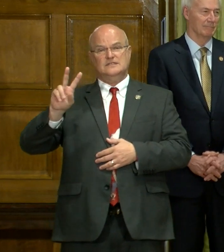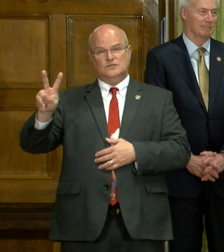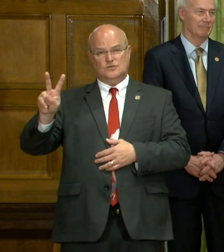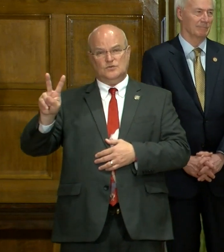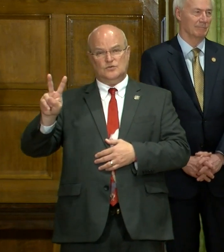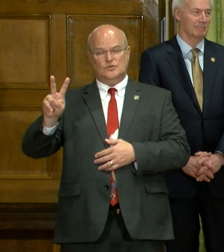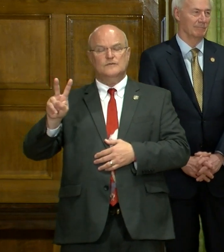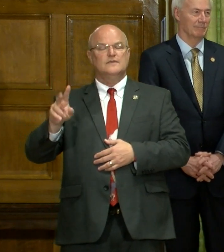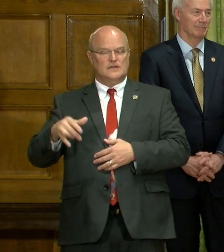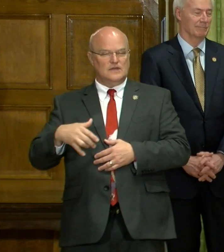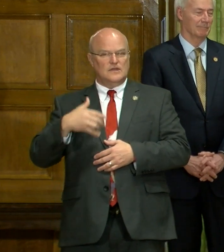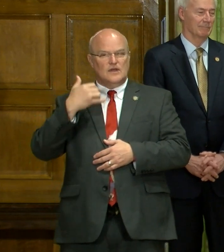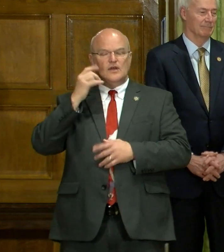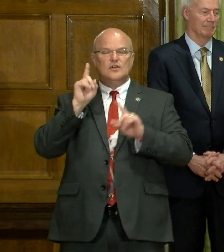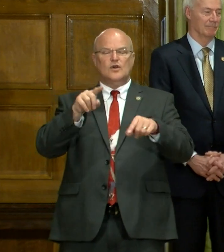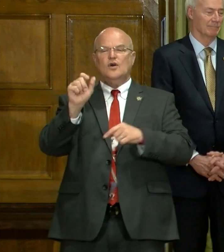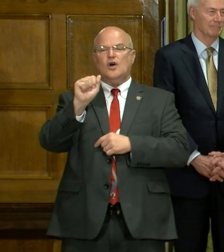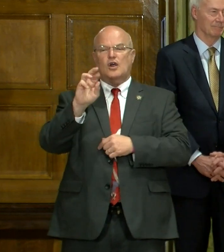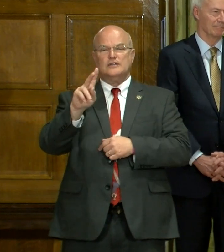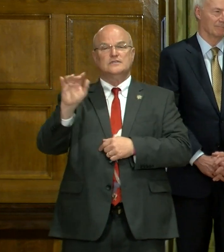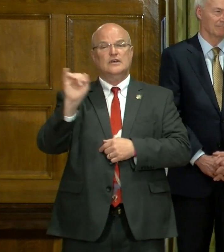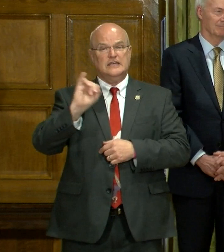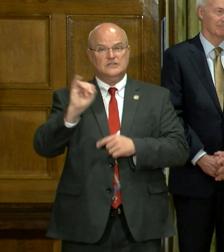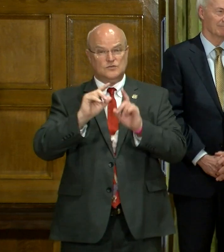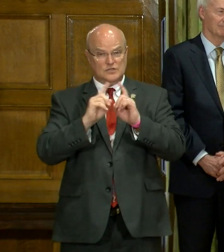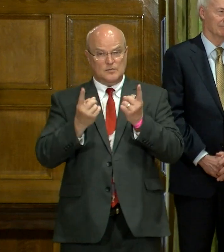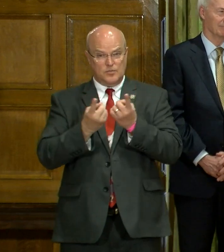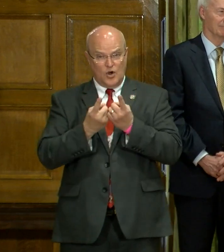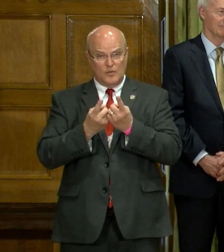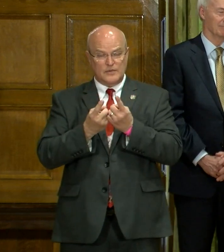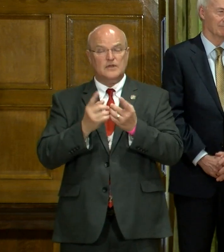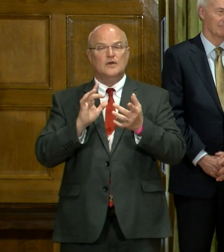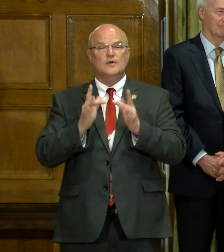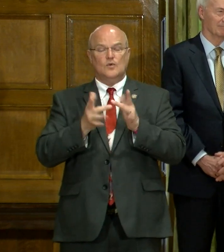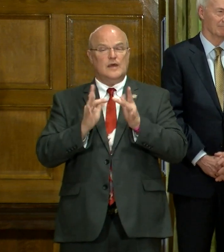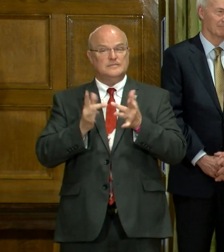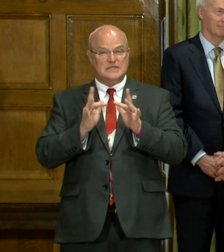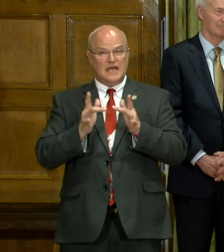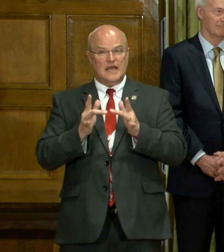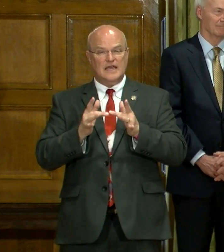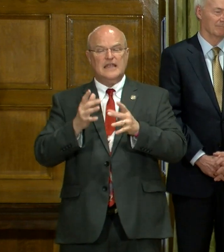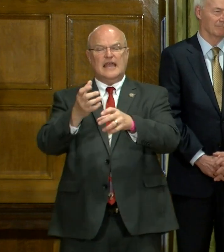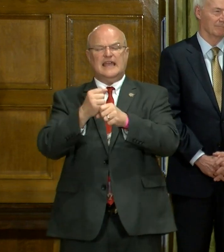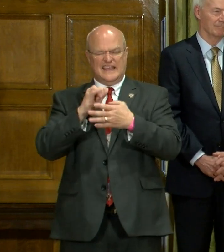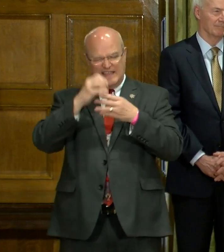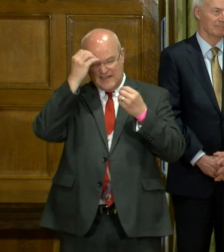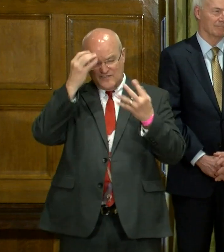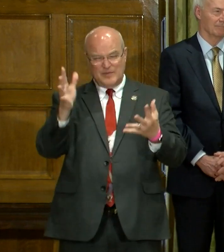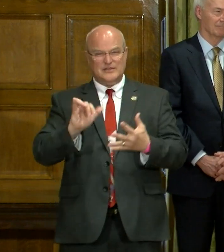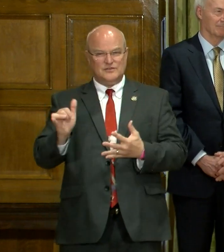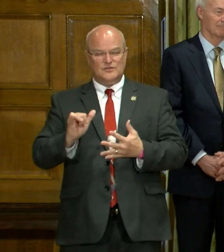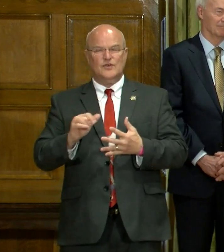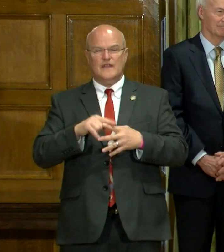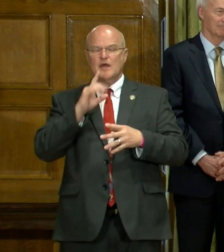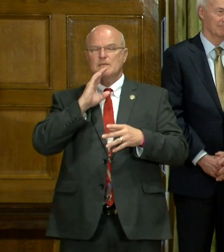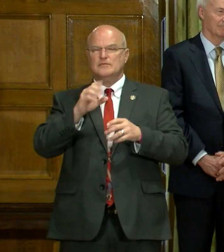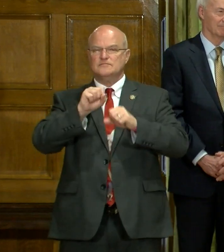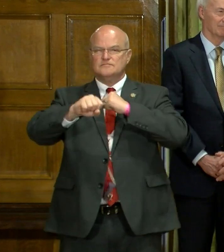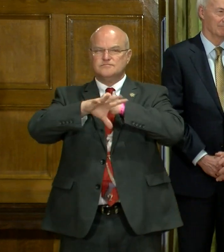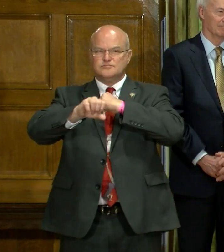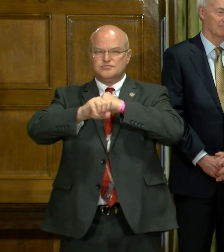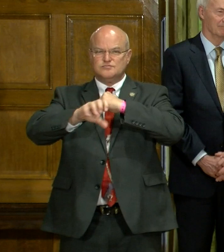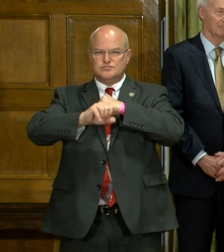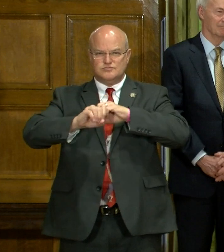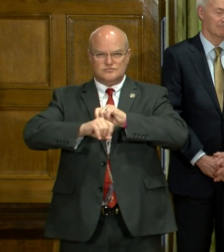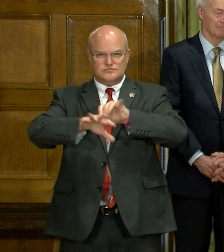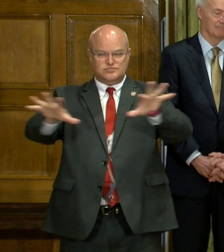844-355-3262. You can go to the Arkansas Insurance Department, to the Commission's website, and get that information. They'll be doing a campaign to get that word